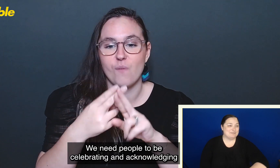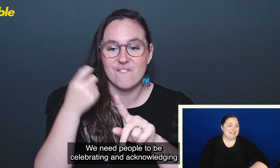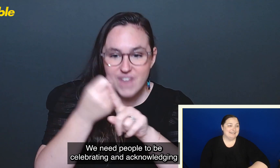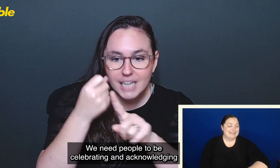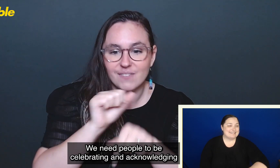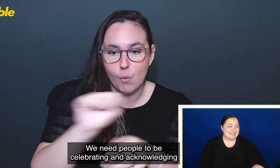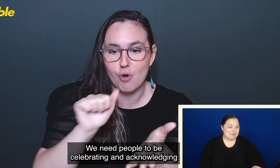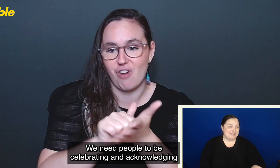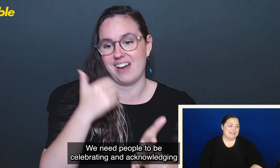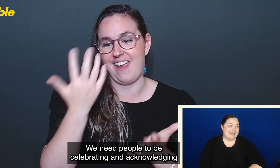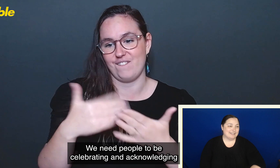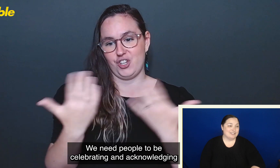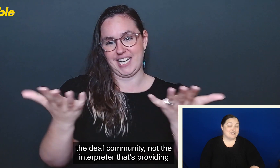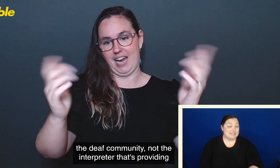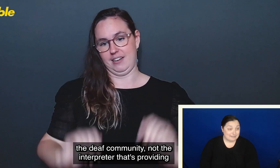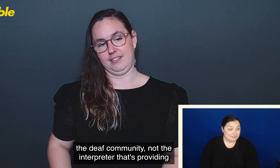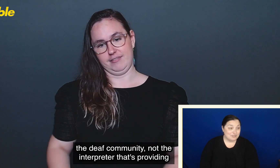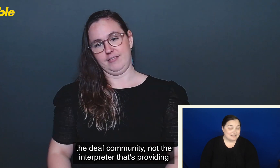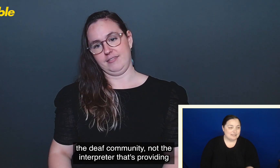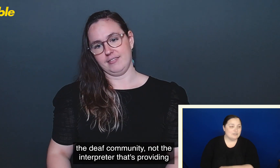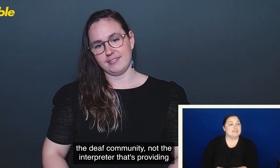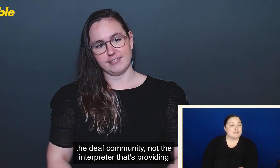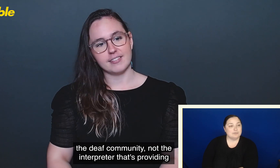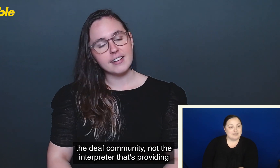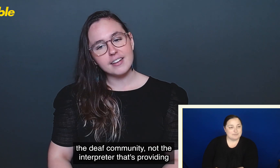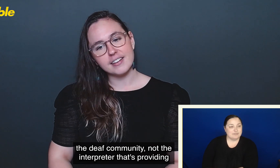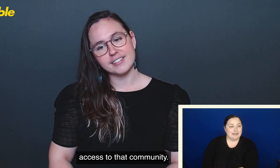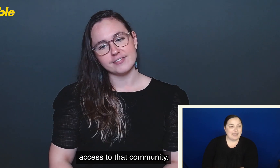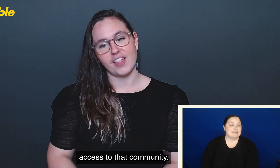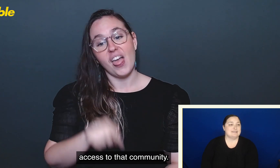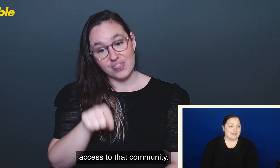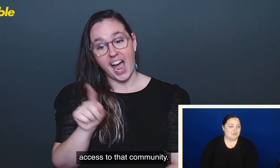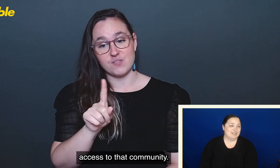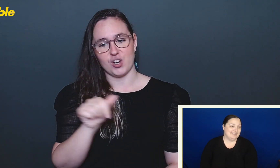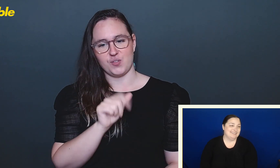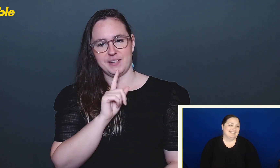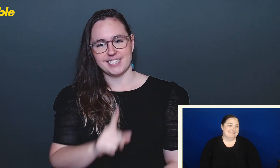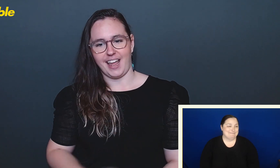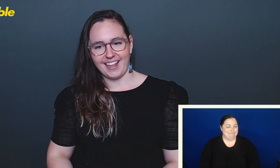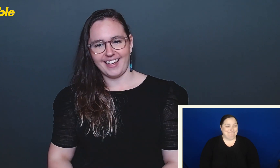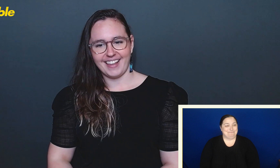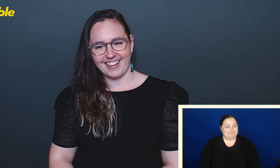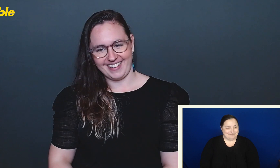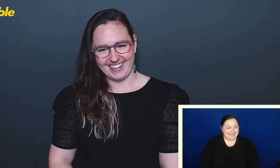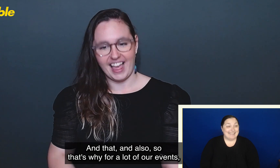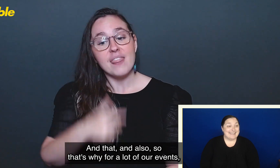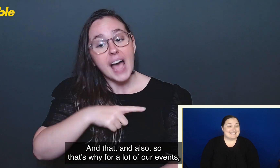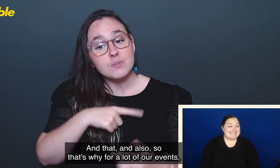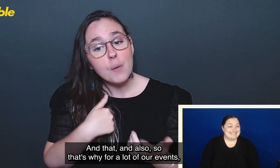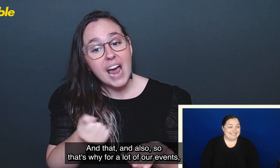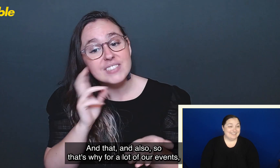people to be celebrating and acknowledging the deaf community, not the interpreter that's providing access to that community.